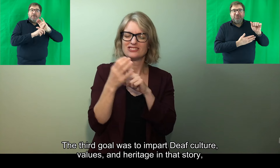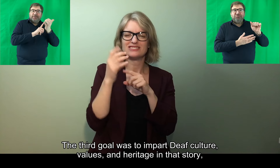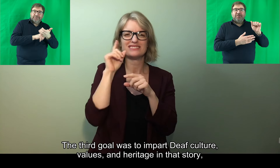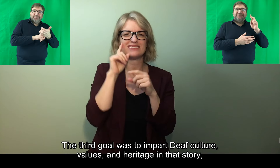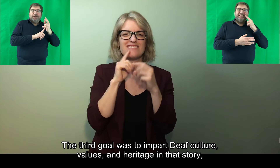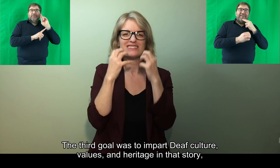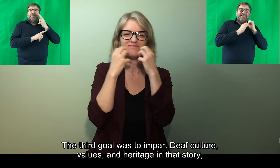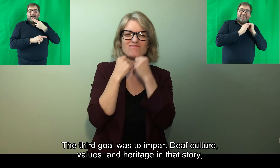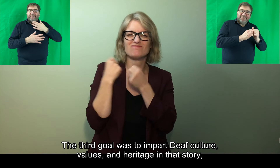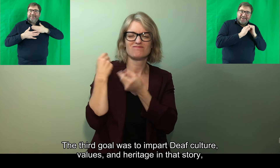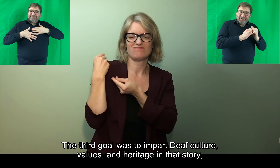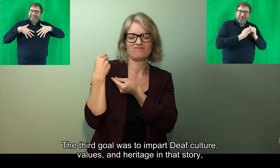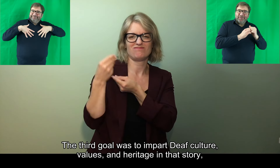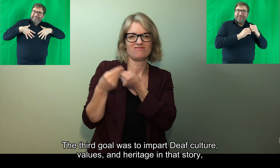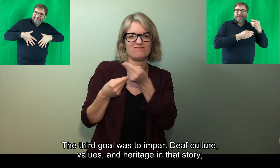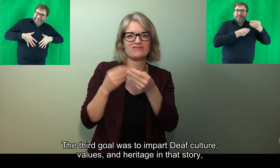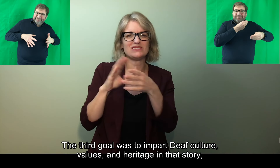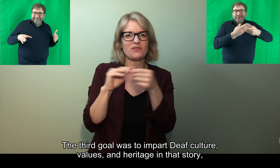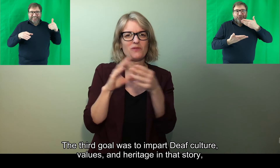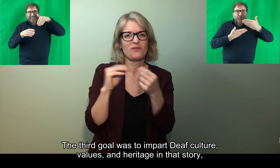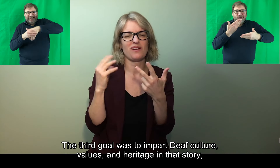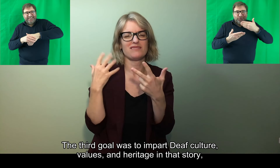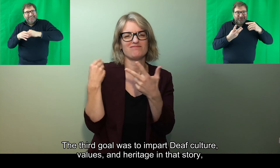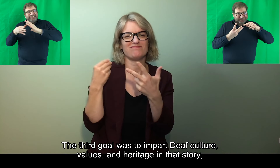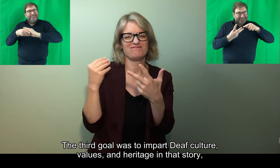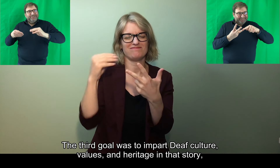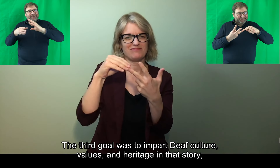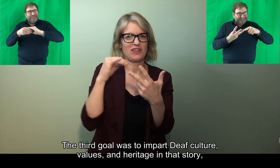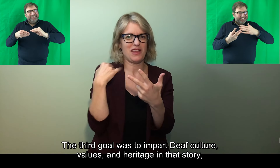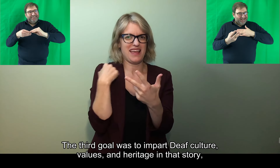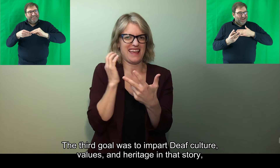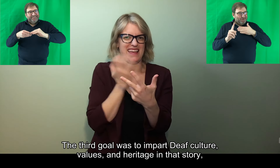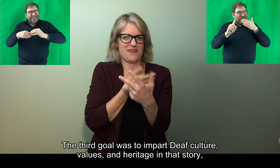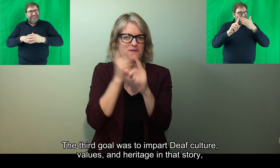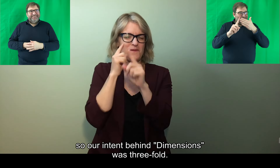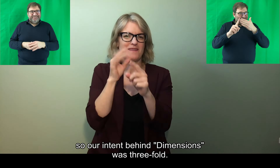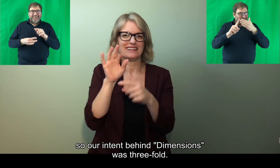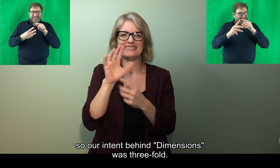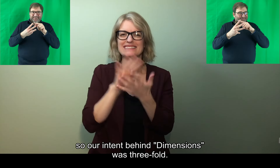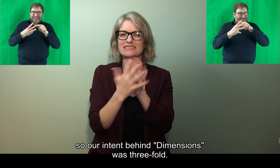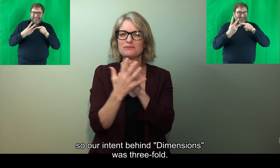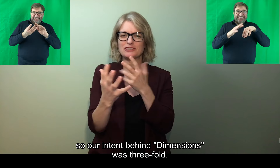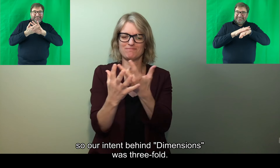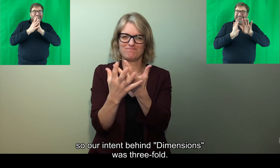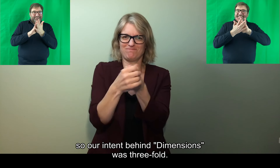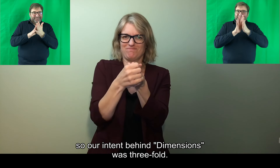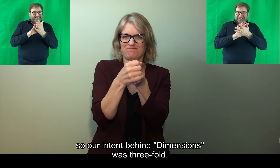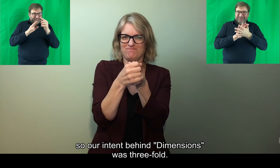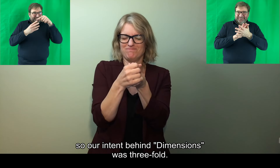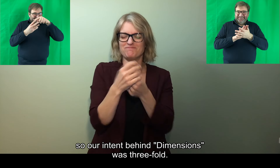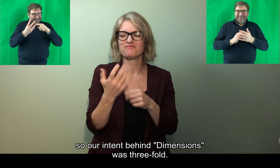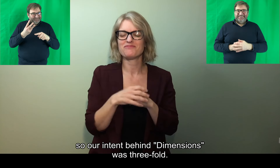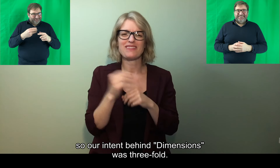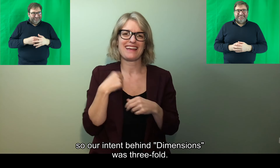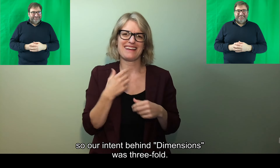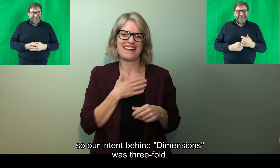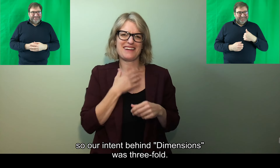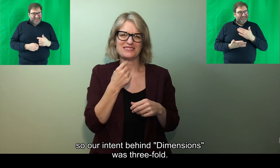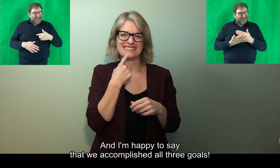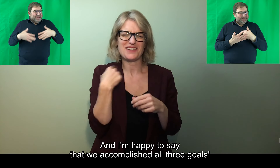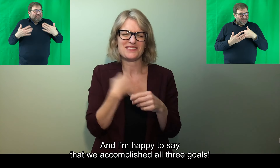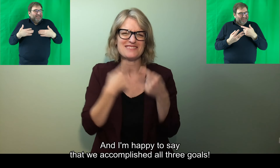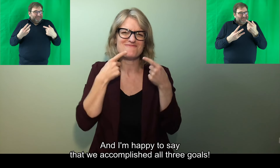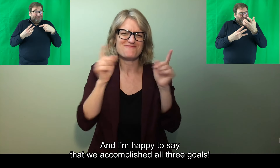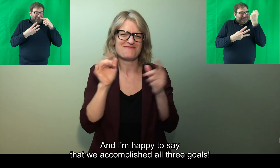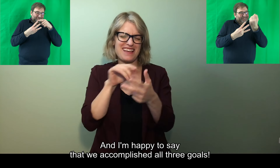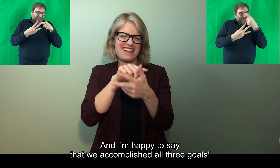to impart deaf culture, values, and heritage in that story. So our intent behind Dimensions was threefold,